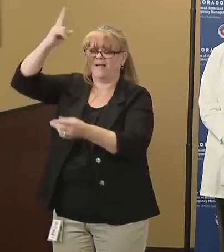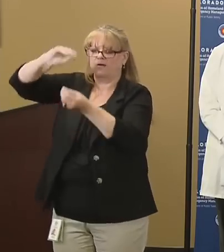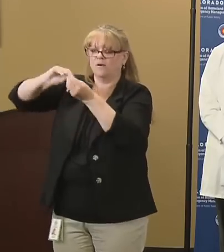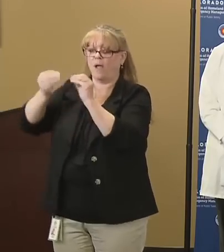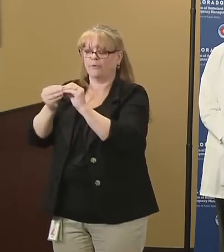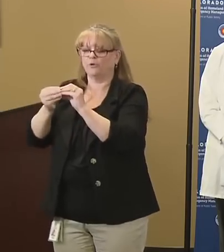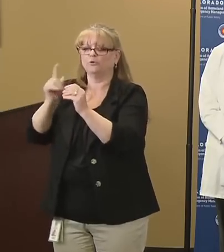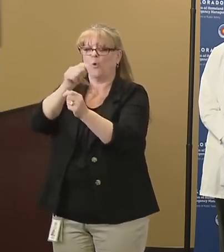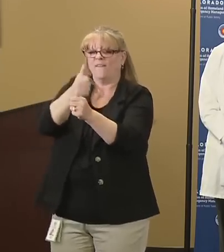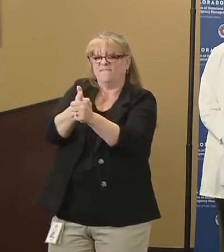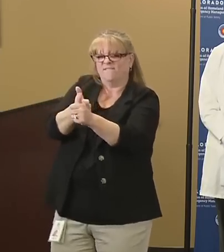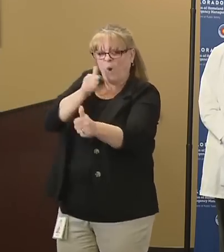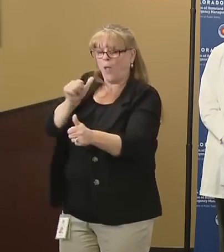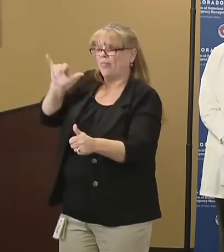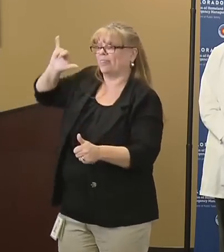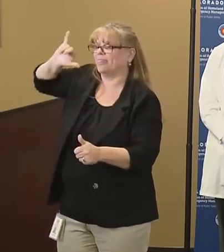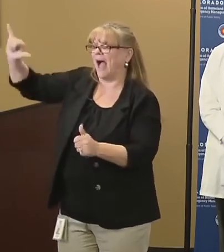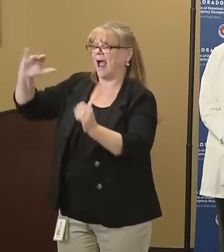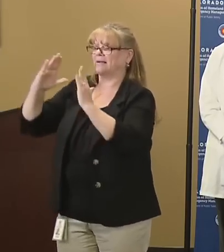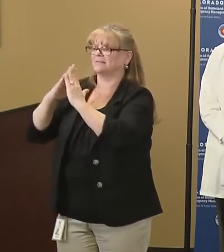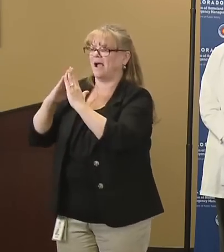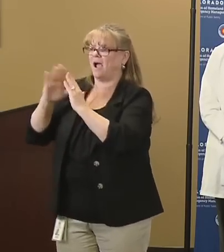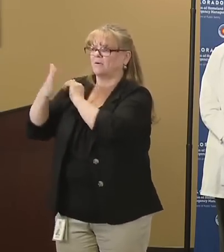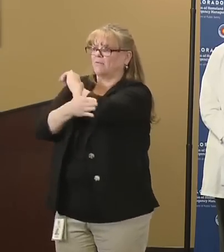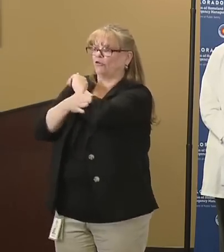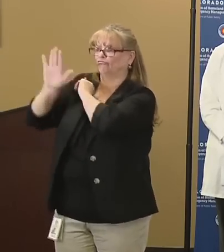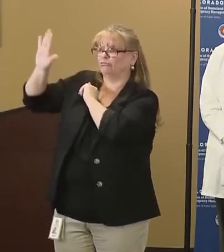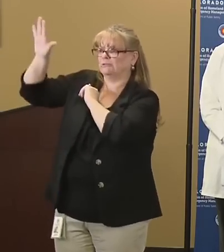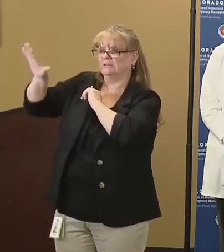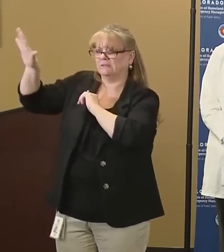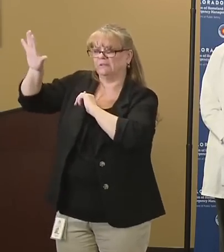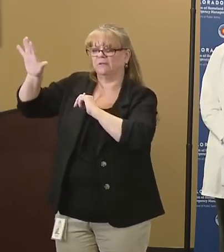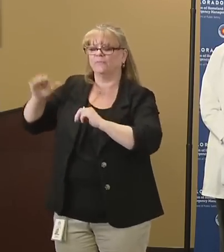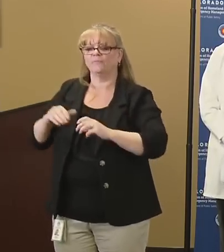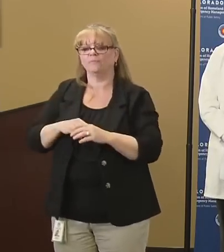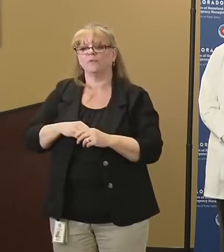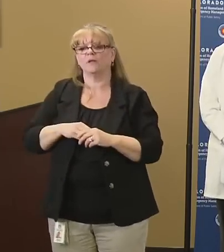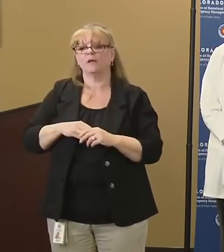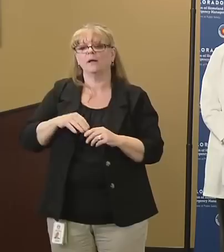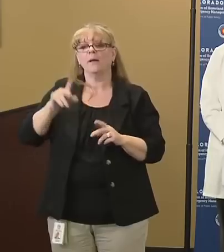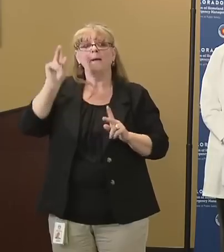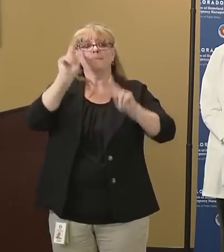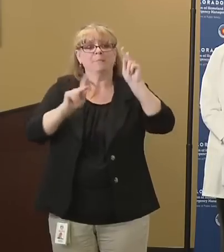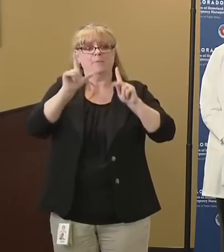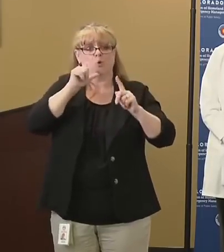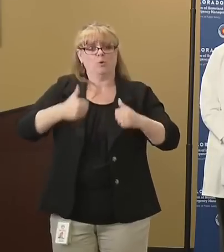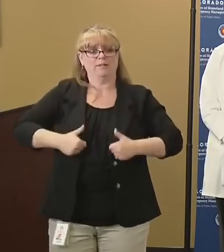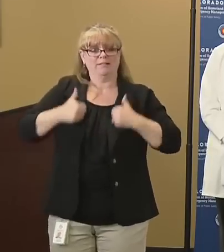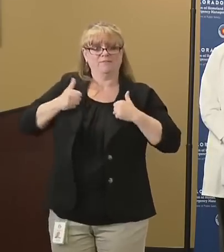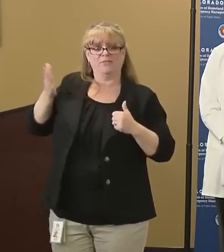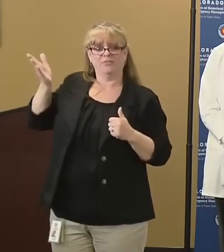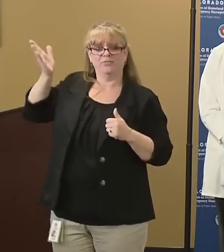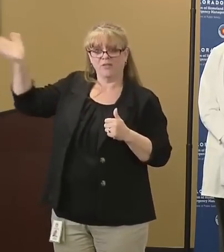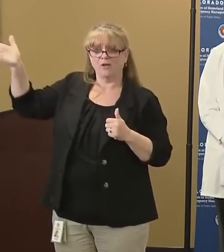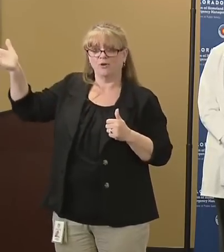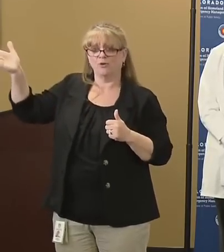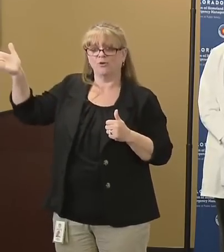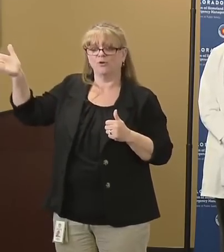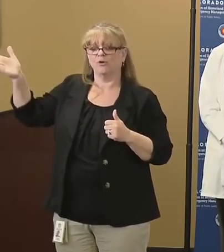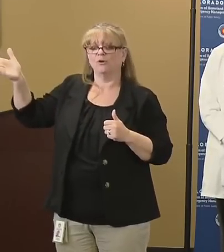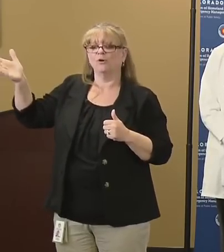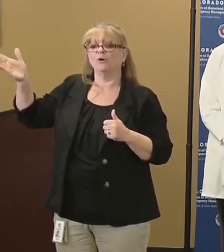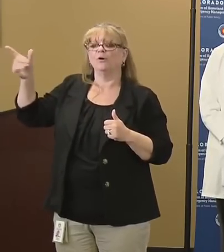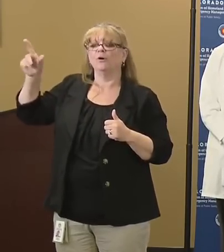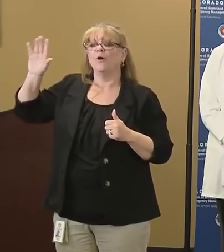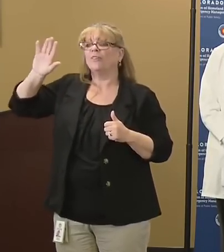of those counties, they're showing a strong stick-to-itiveness. Fortunately, their hospitals are built for tourist capacity. The tourists are gone, so there's